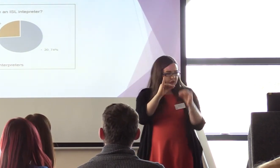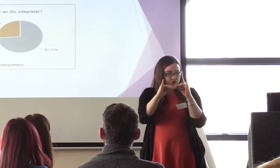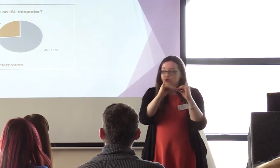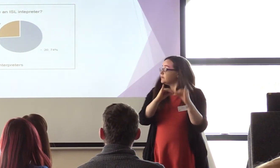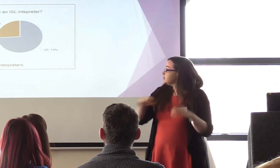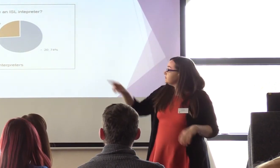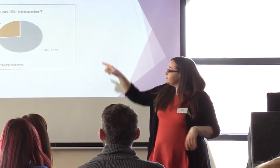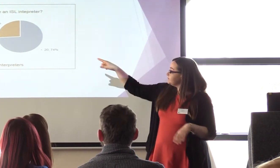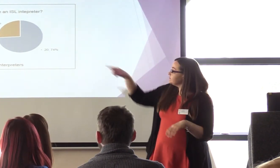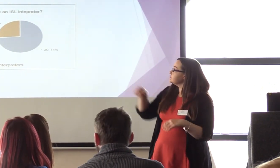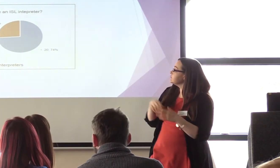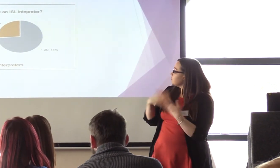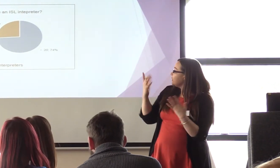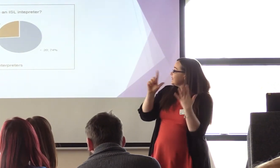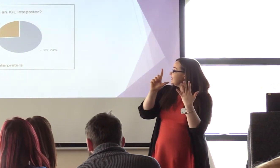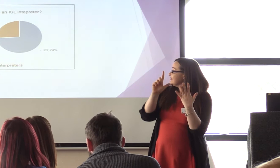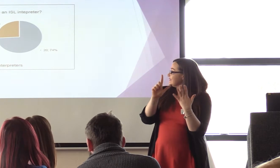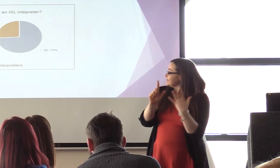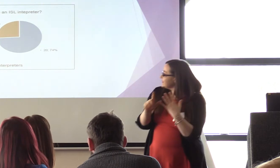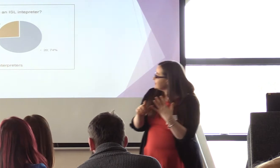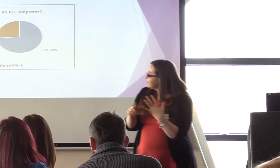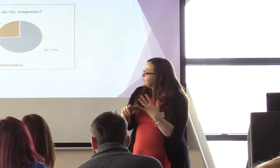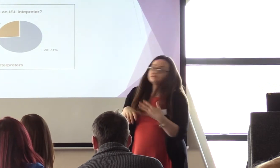was asking how often deaf students had used an interpreter.